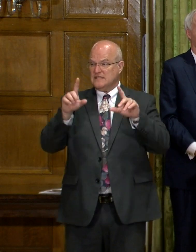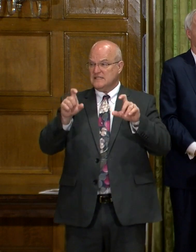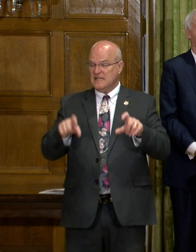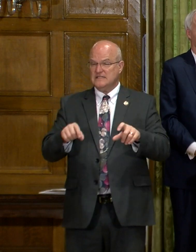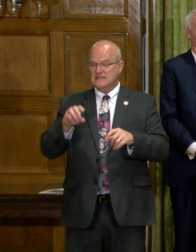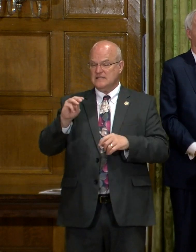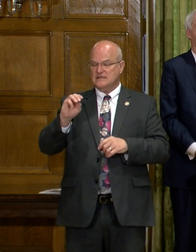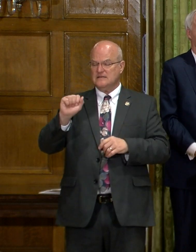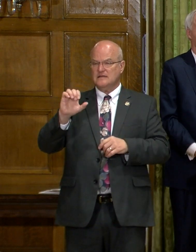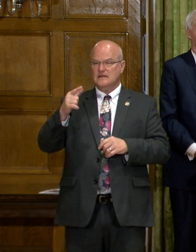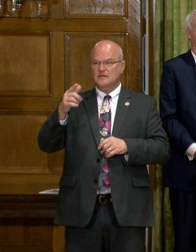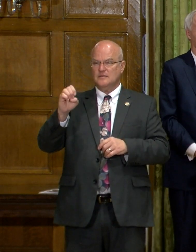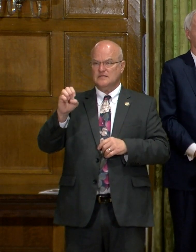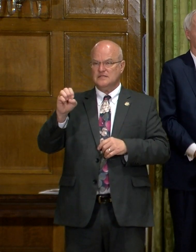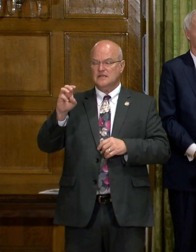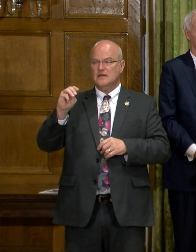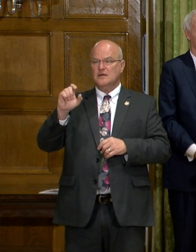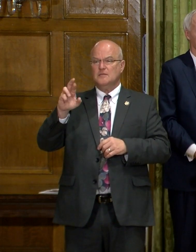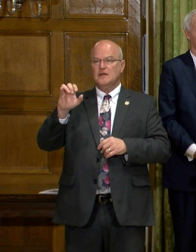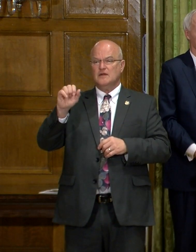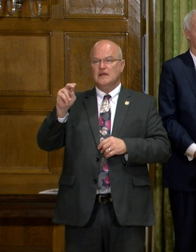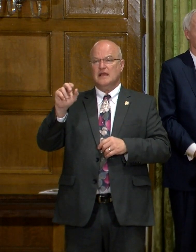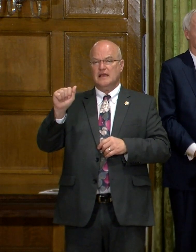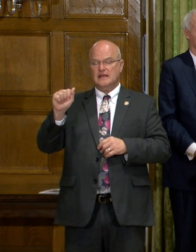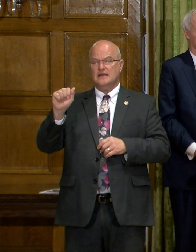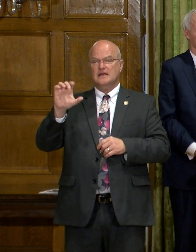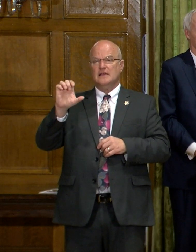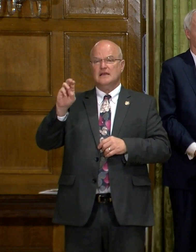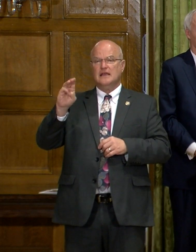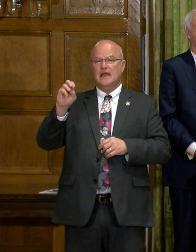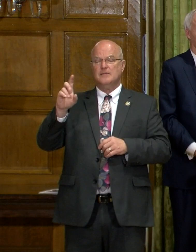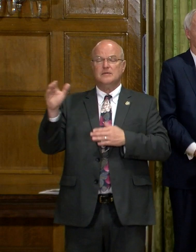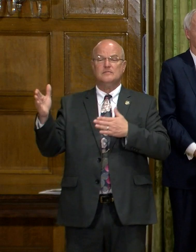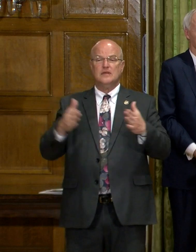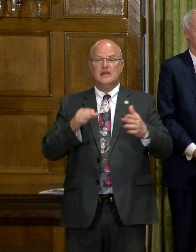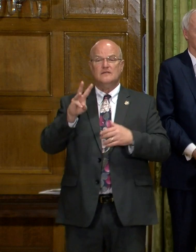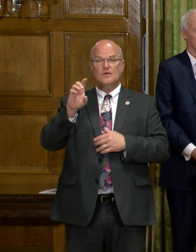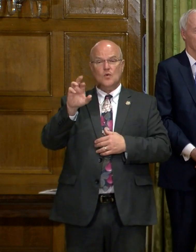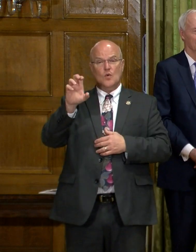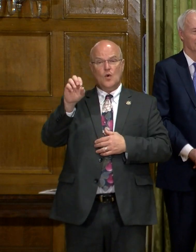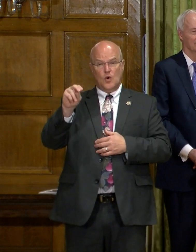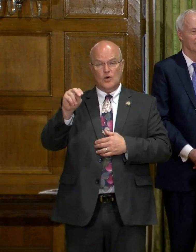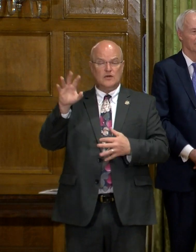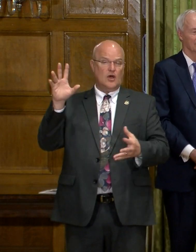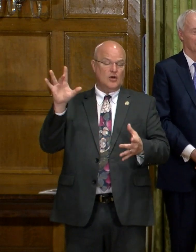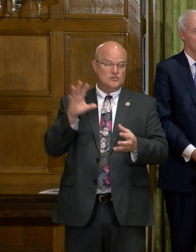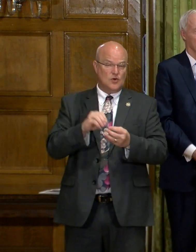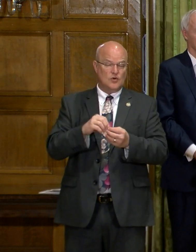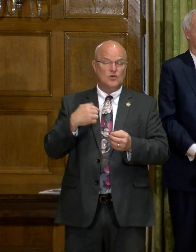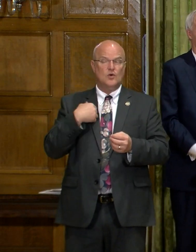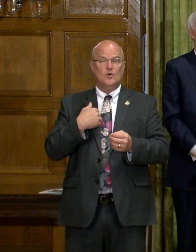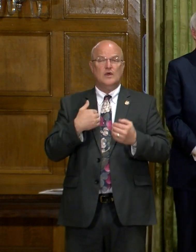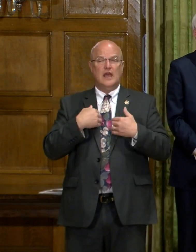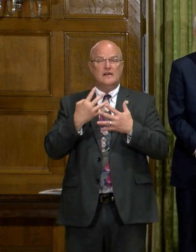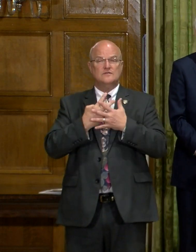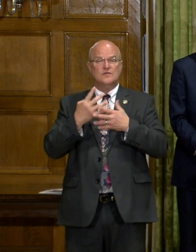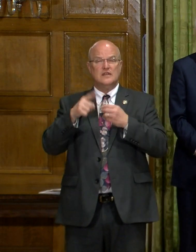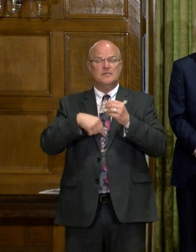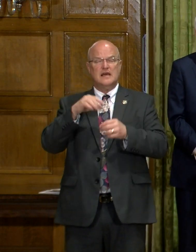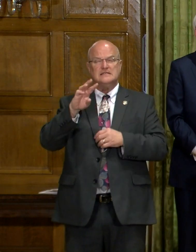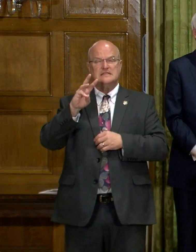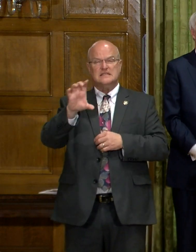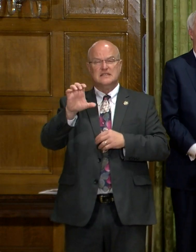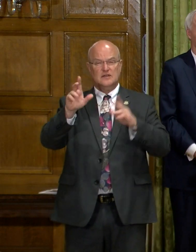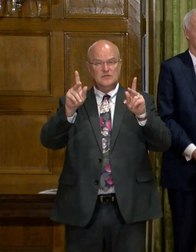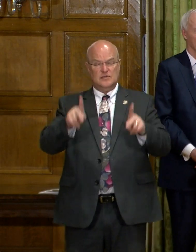testing in McGee, Marianna, and Camden. We have testing lined up in Warren. All told, we have screened about